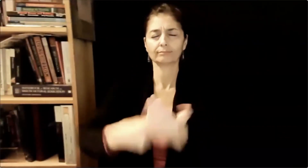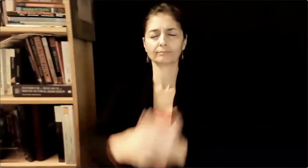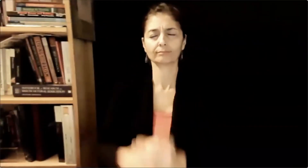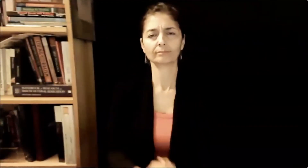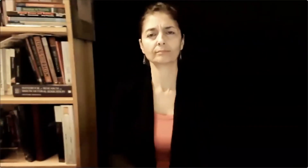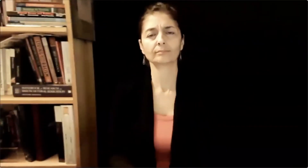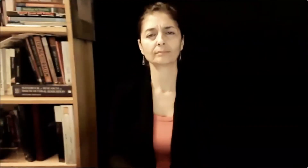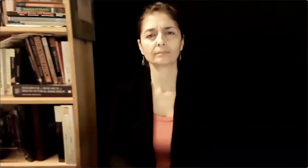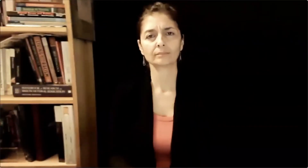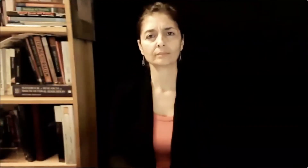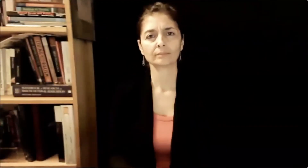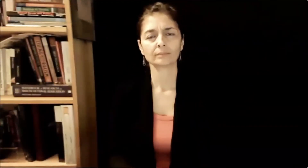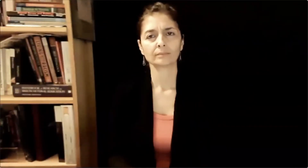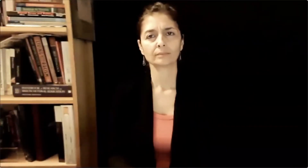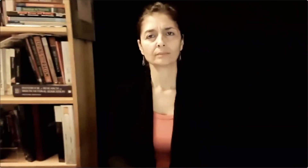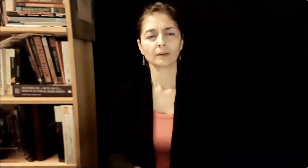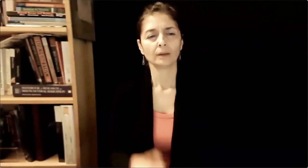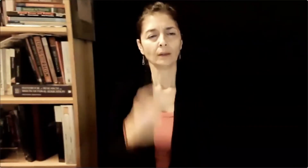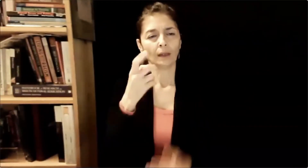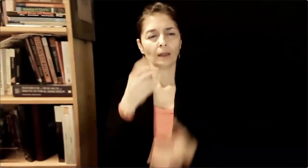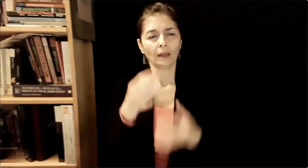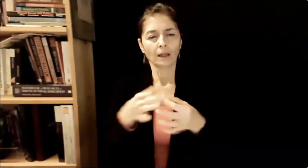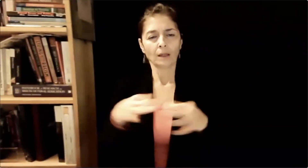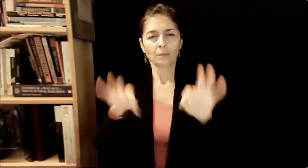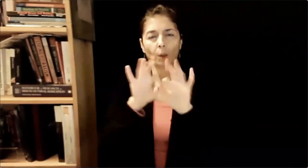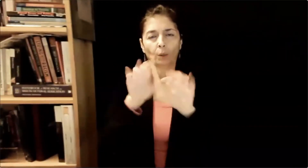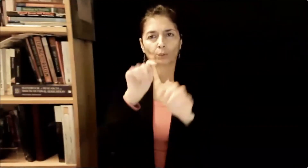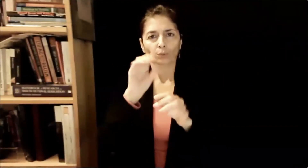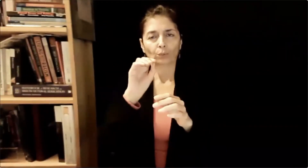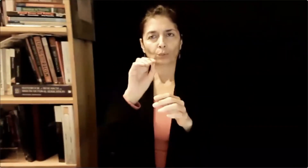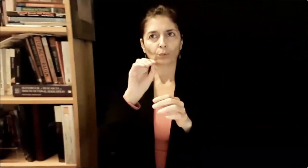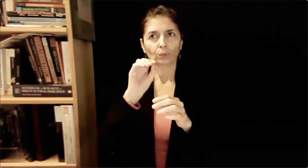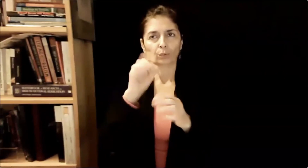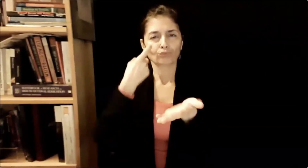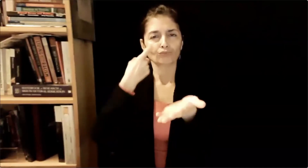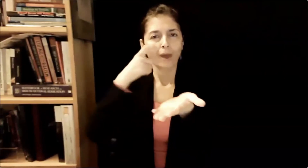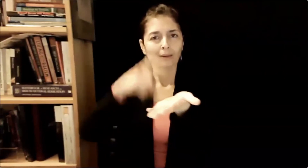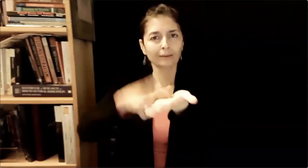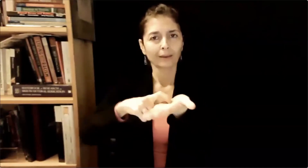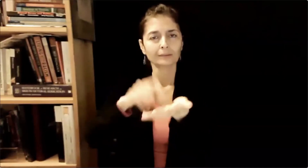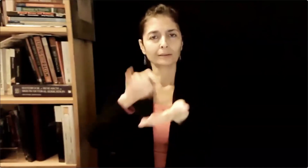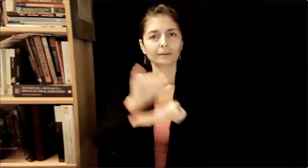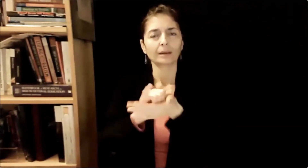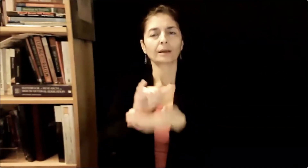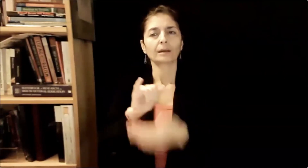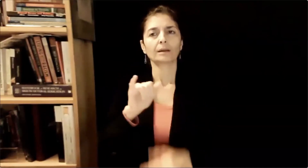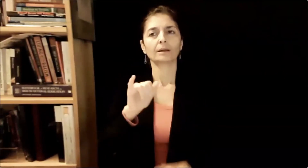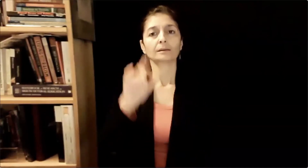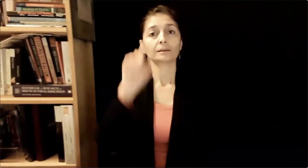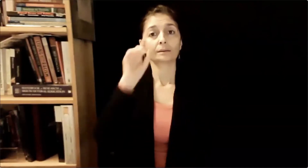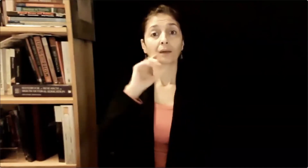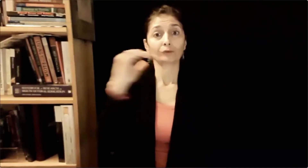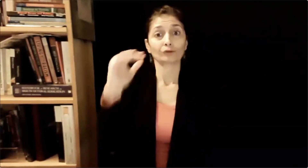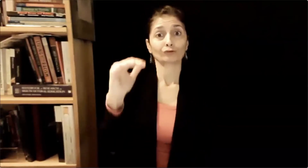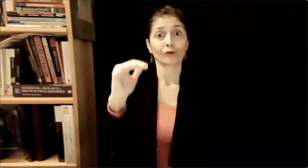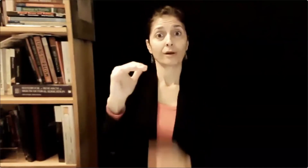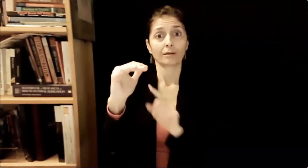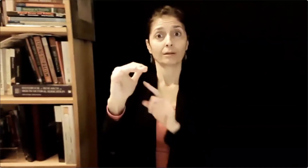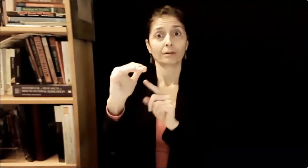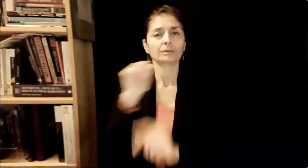I would like to talk a bit about the importance of recognizing that the deaf